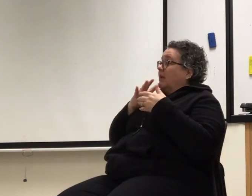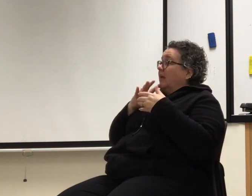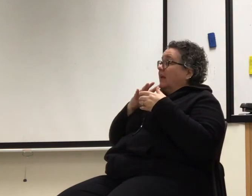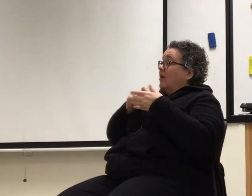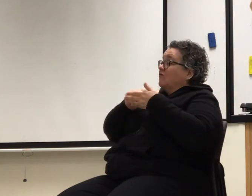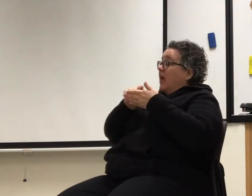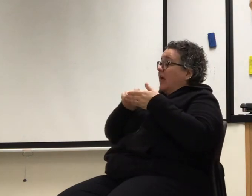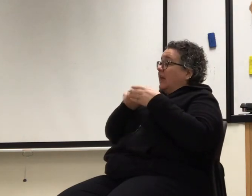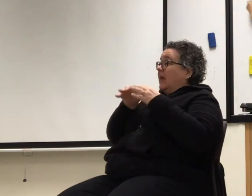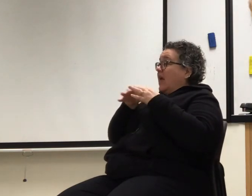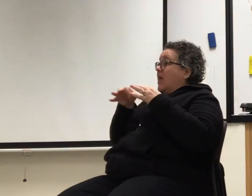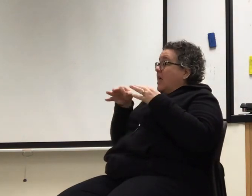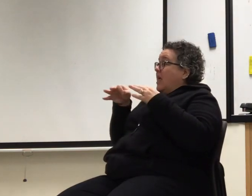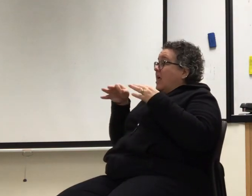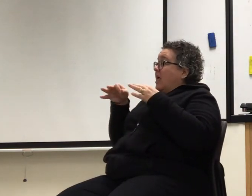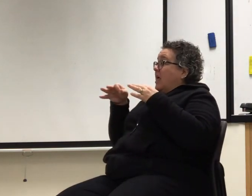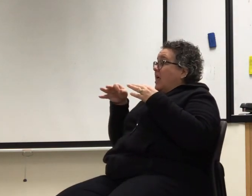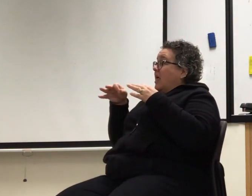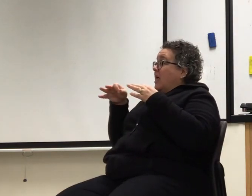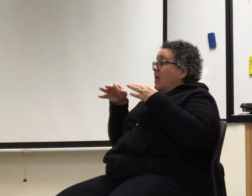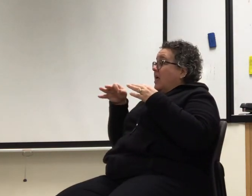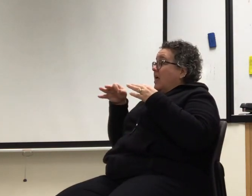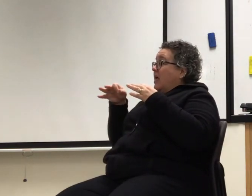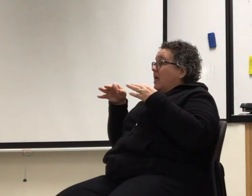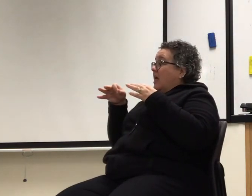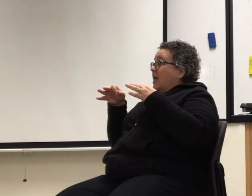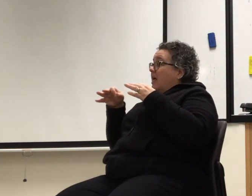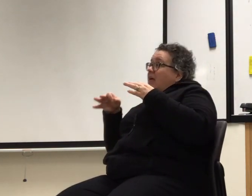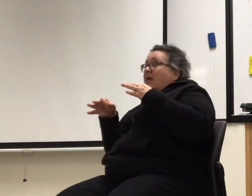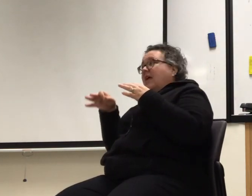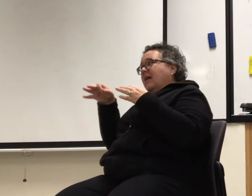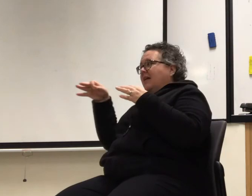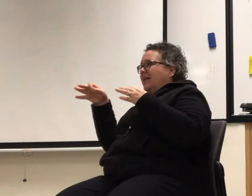I'm just going to say nervous tissue lab due today.